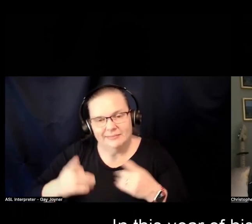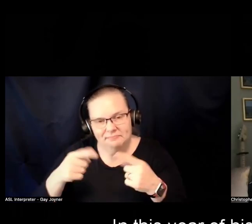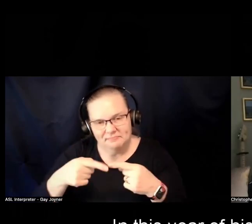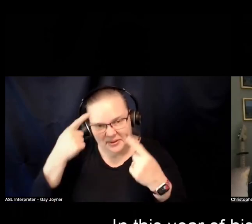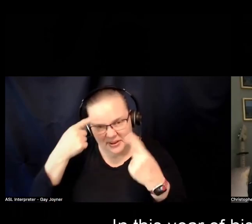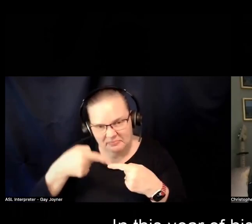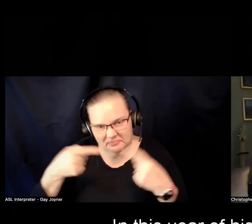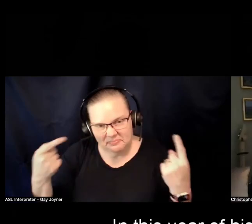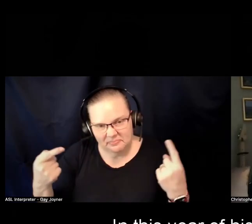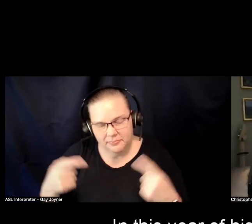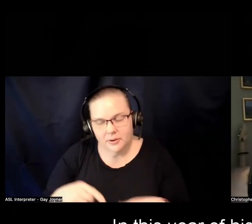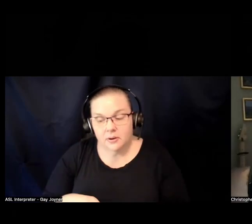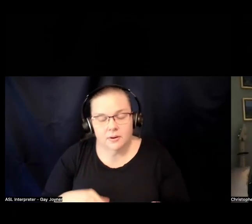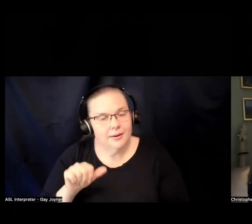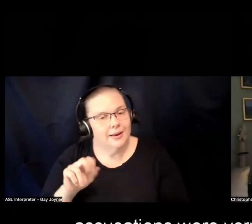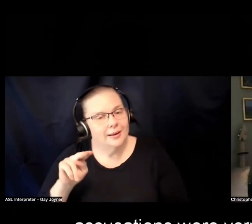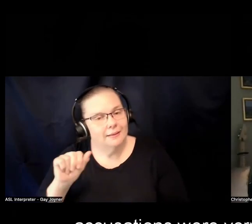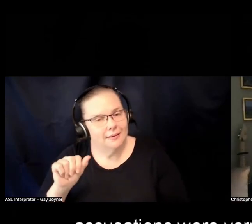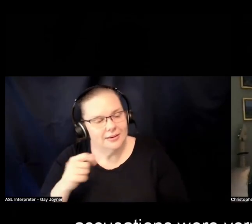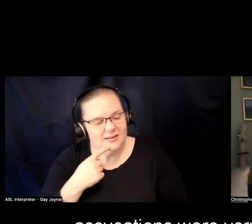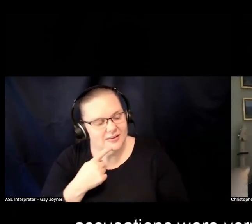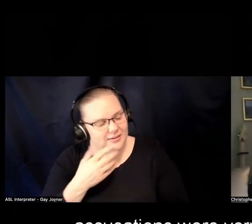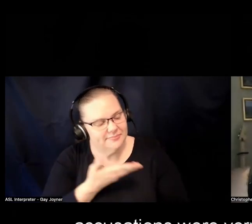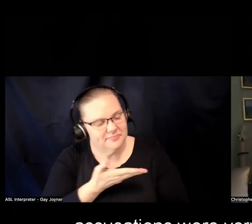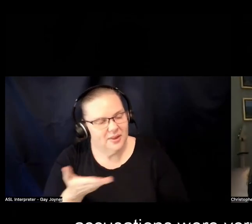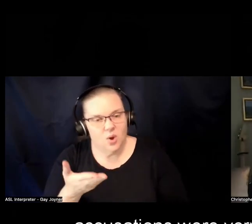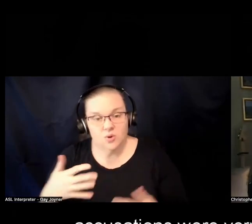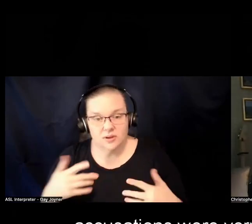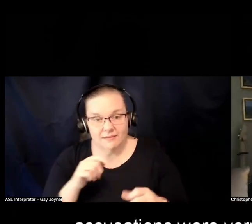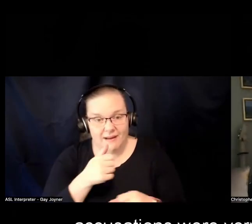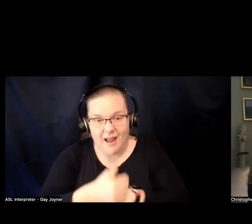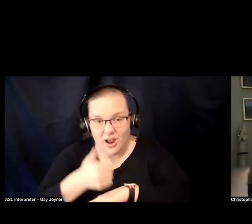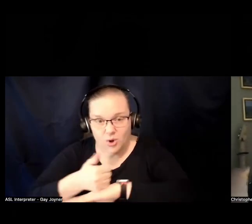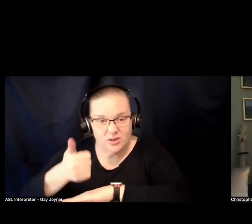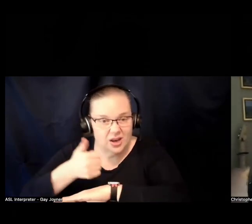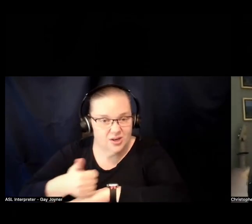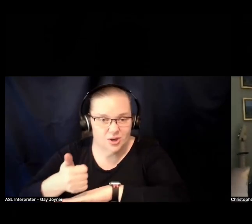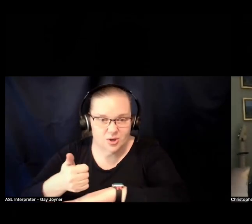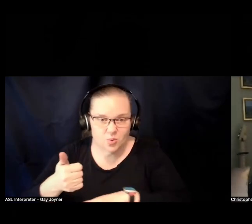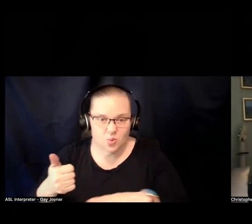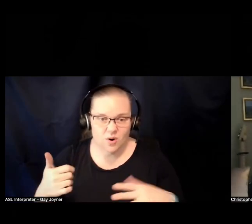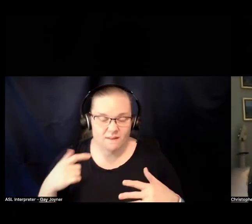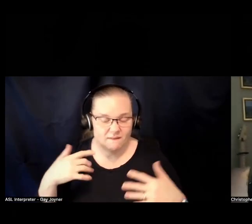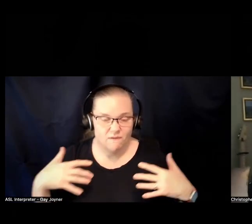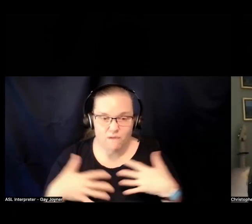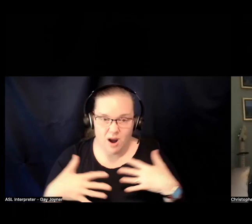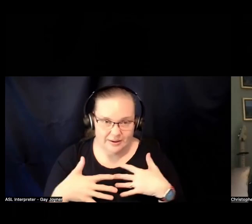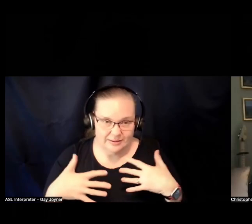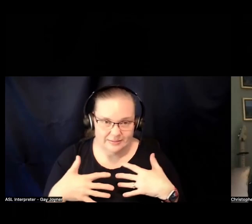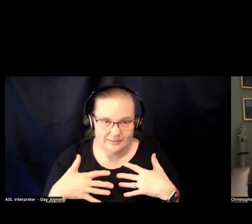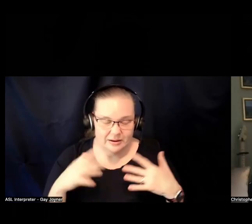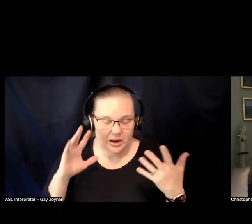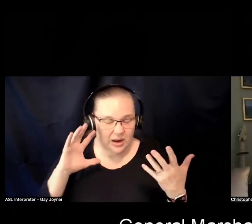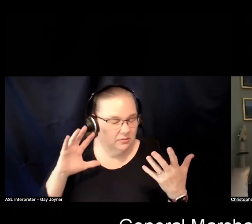and hysteria, Anna said, these accusations were very frightening and very bewildering. Hoping to avoid